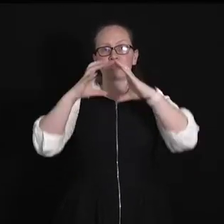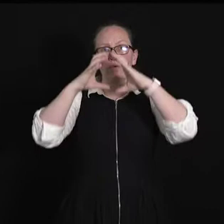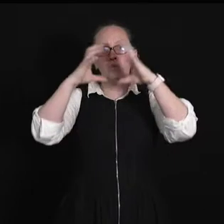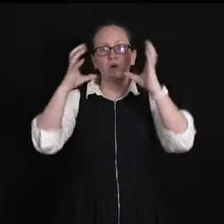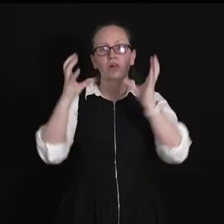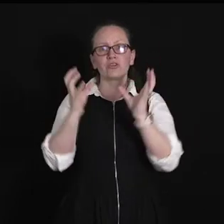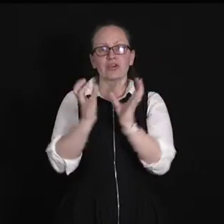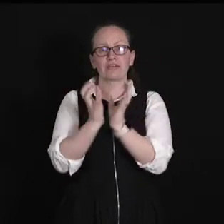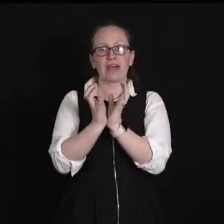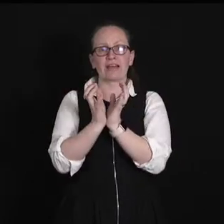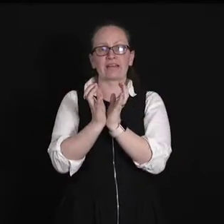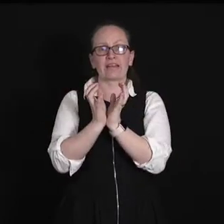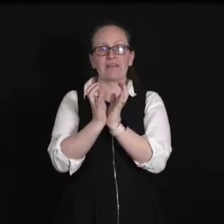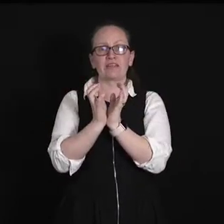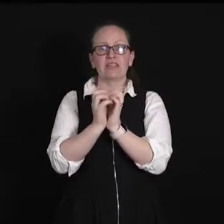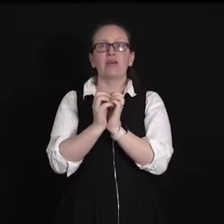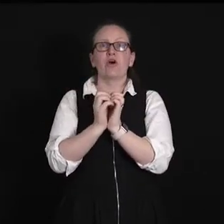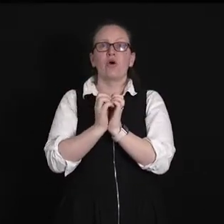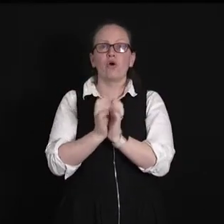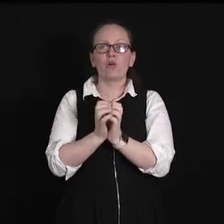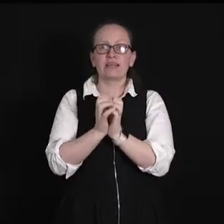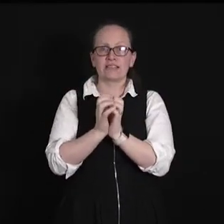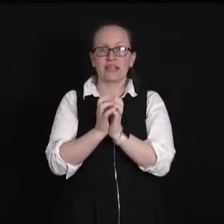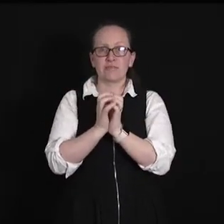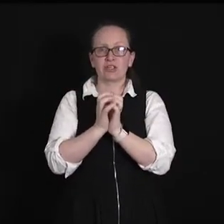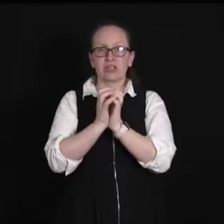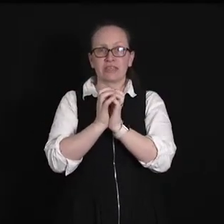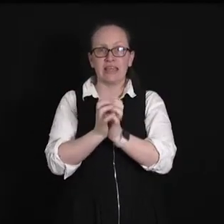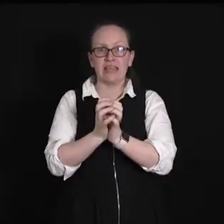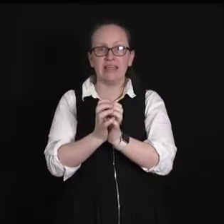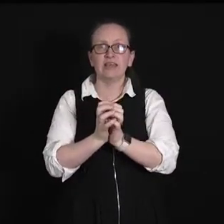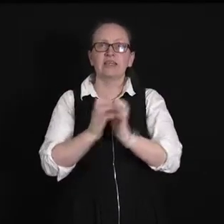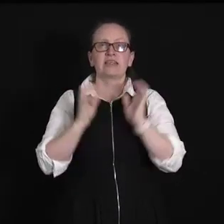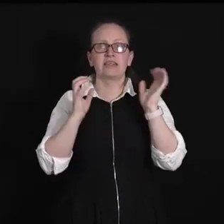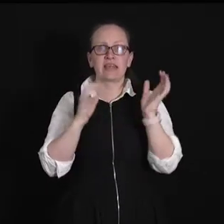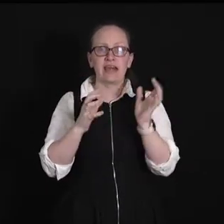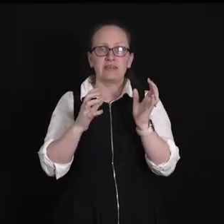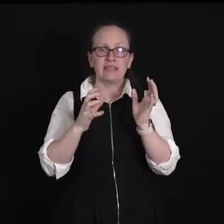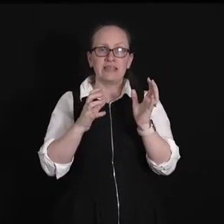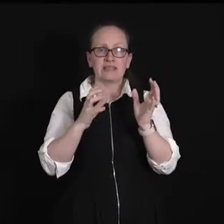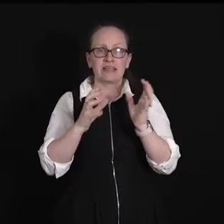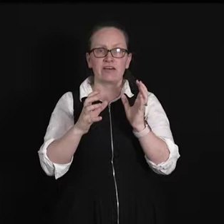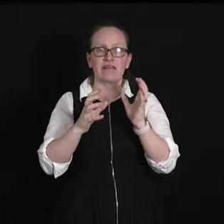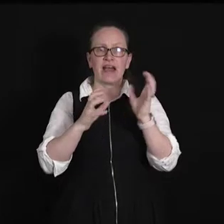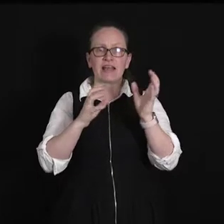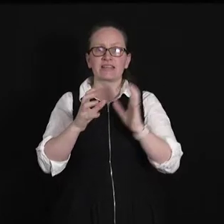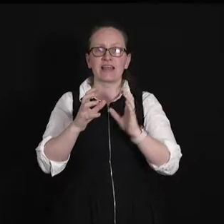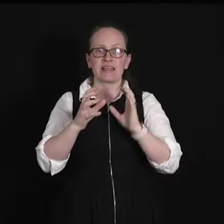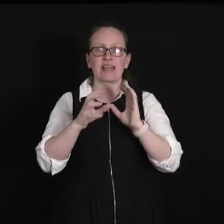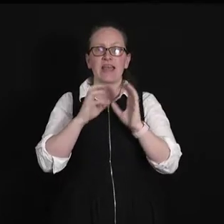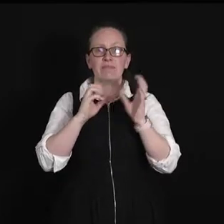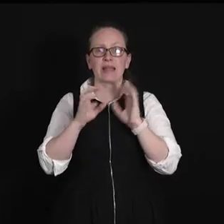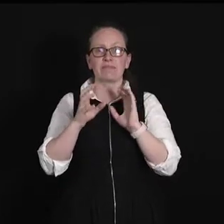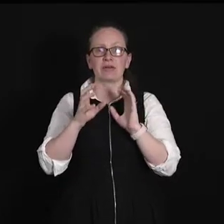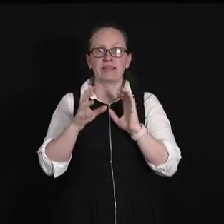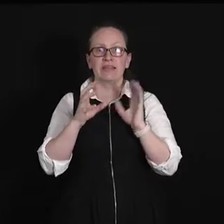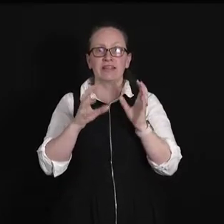the walls of that cavity all at a temperature T, then the cavity itself acts as a black body